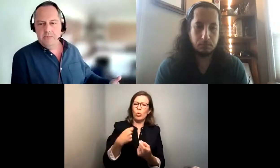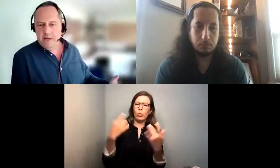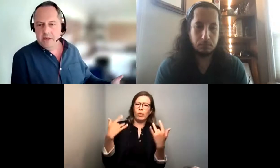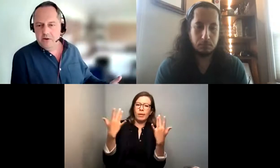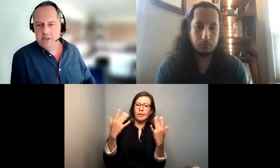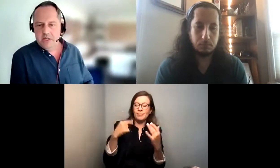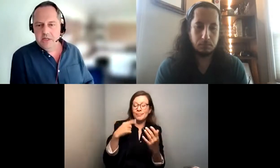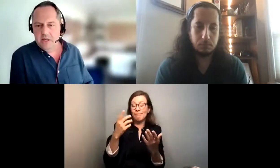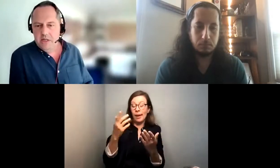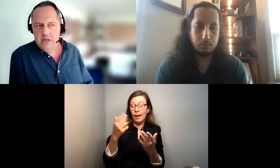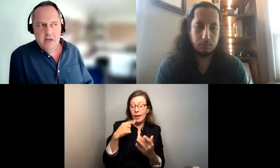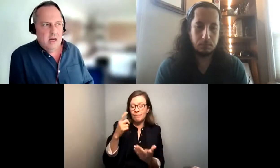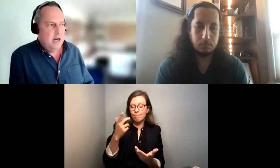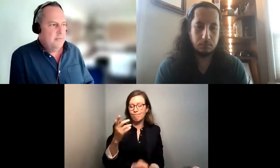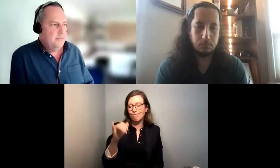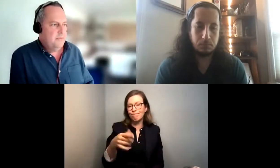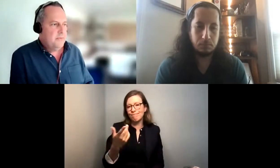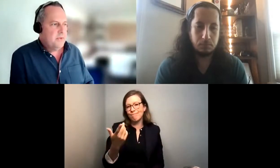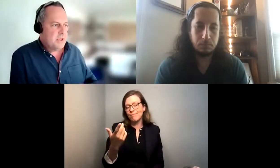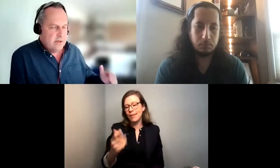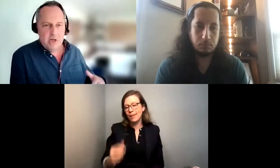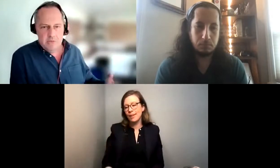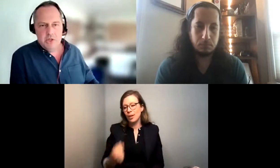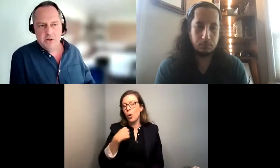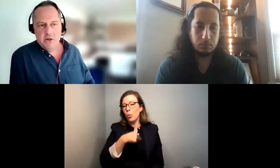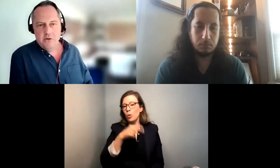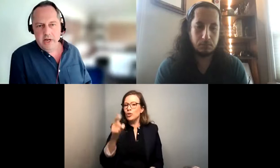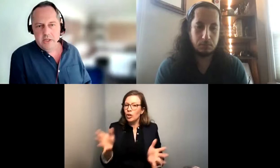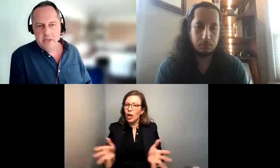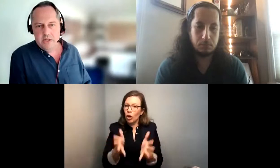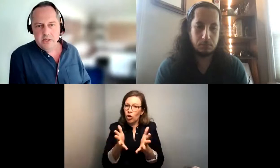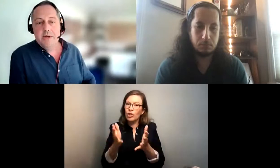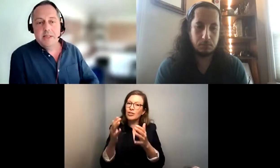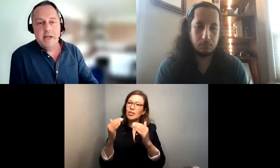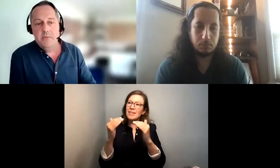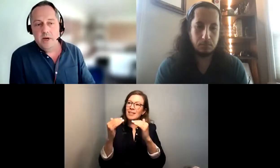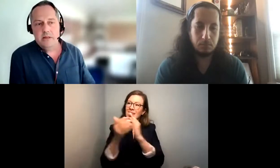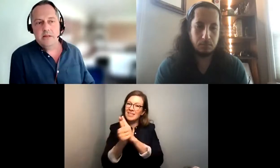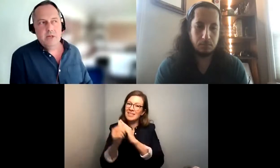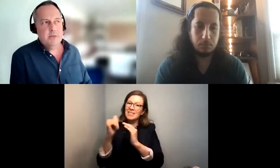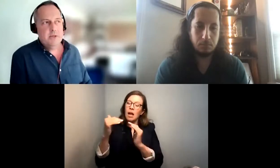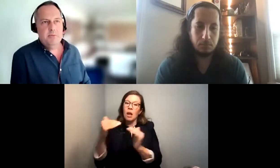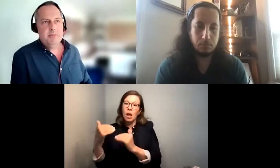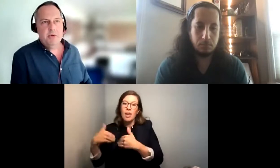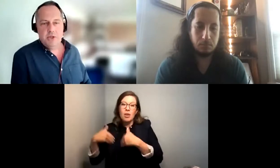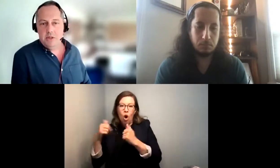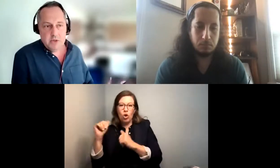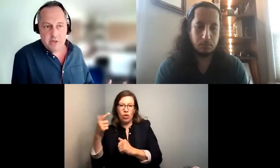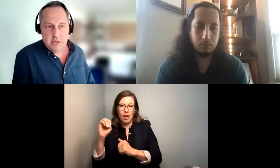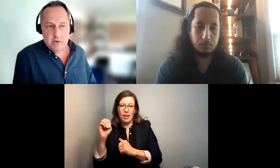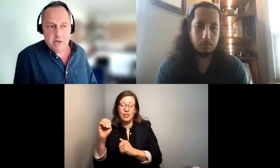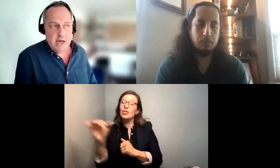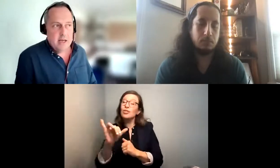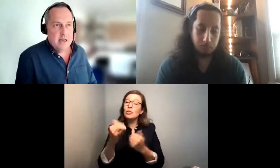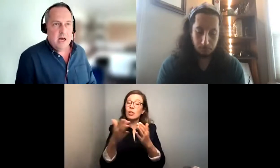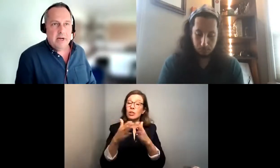we need to be encouraging the skills at a much younger age. In the same way that at the moment there's a big push, certainly